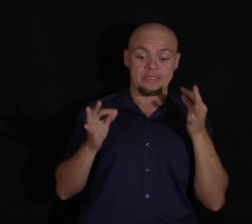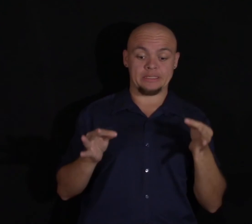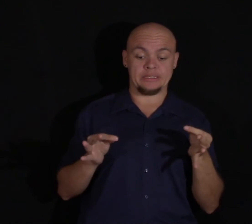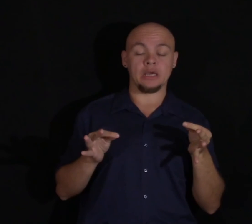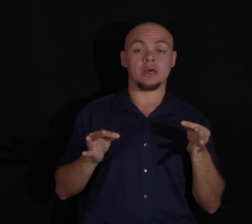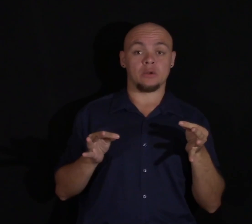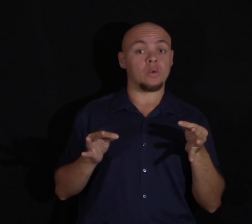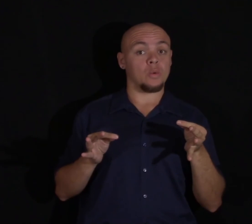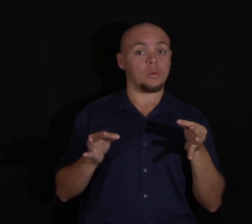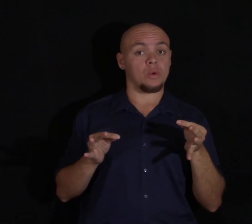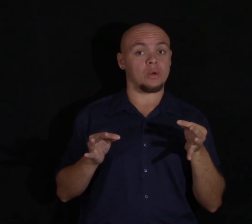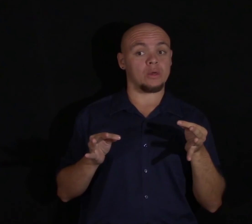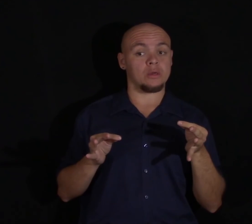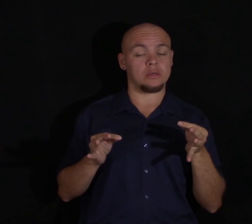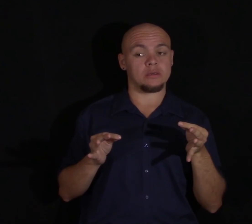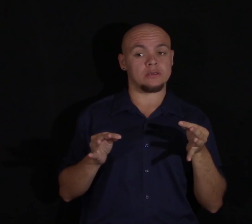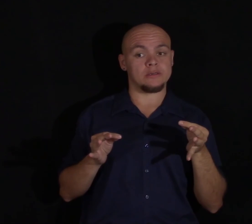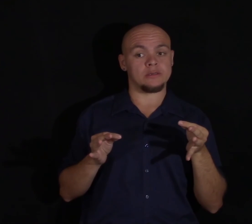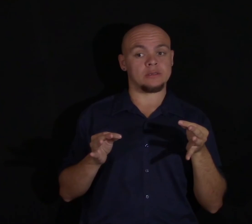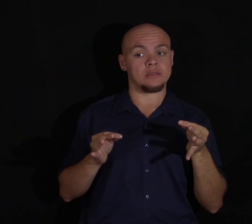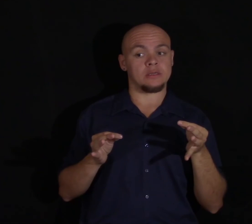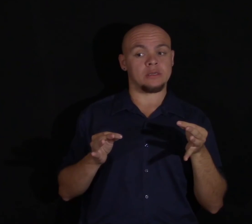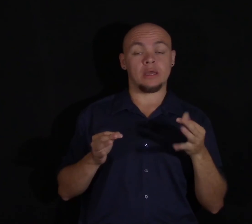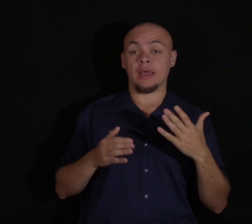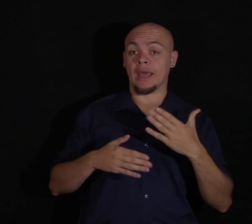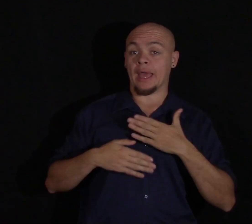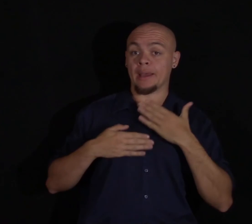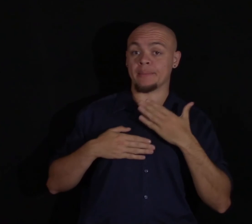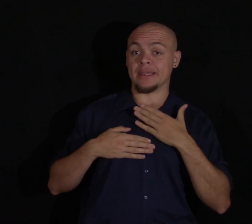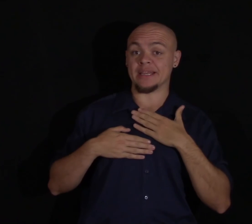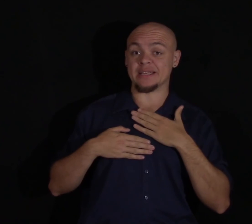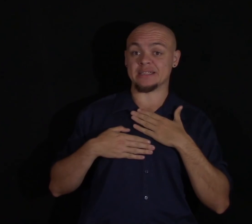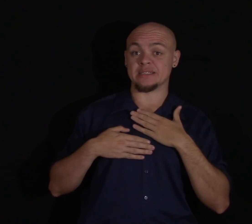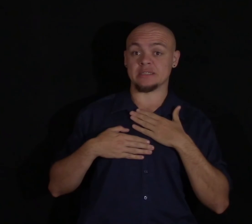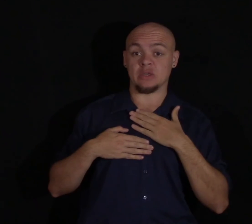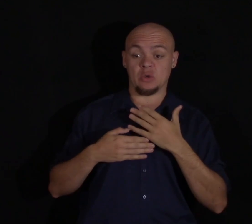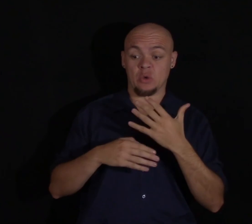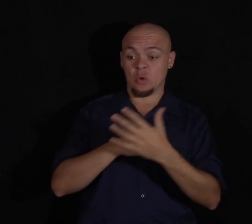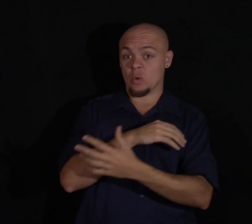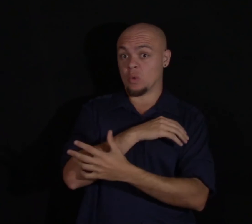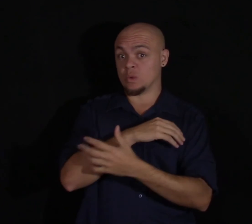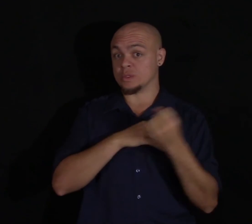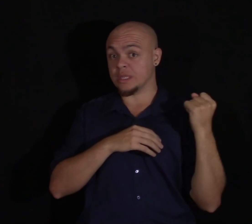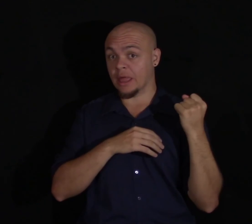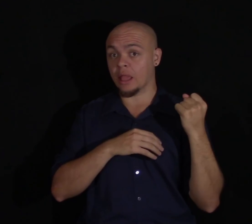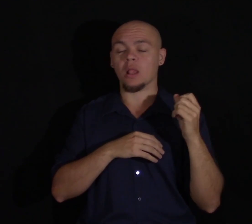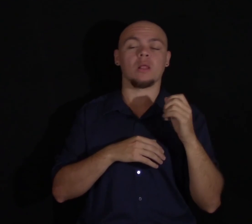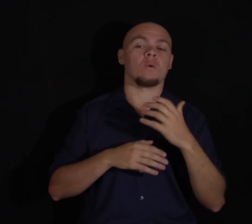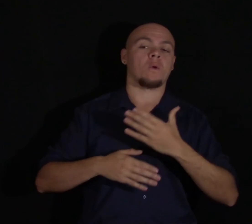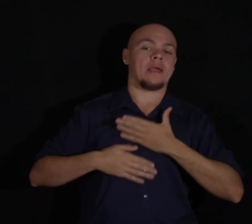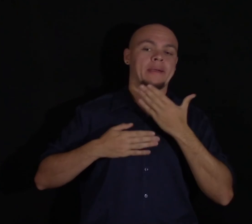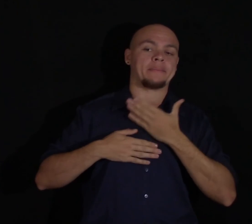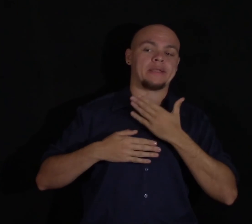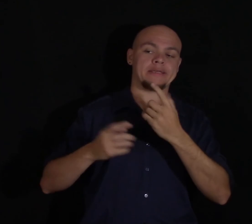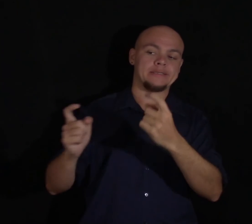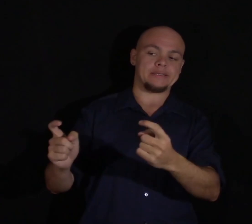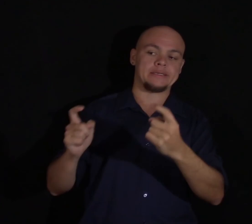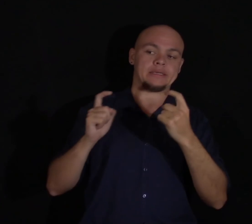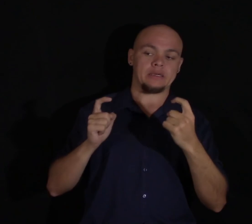to rob me of or bestow happiness on me for ever. I struggled vainly for firmness sufficient to